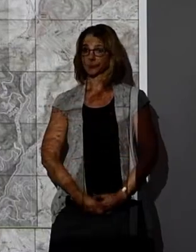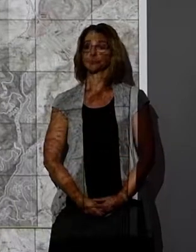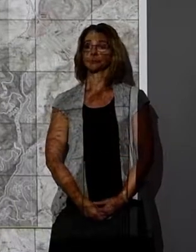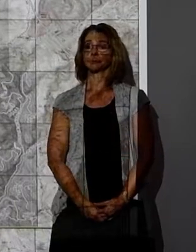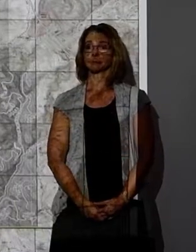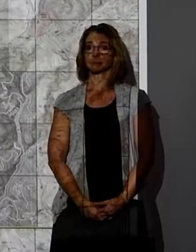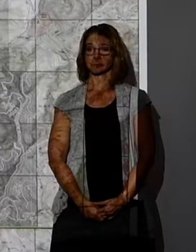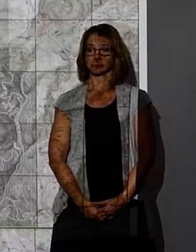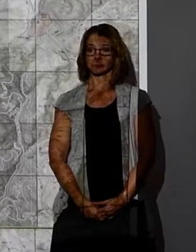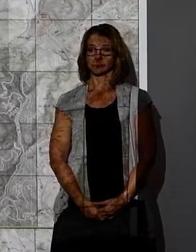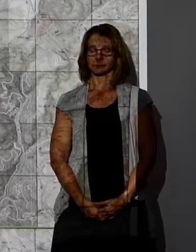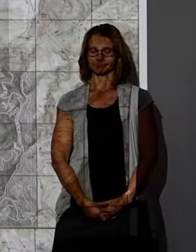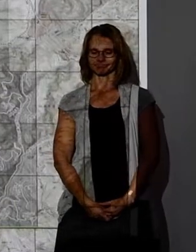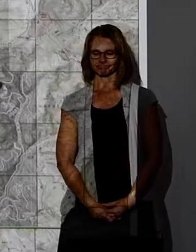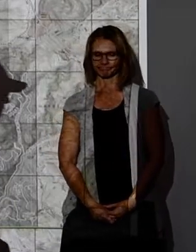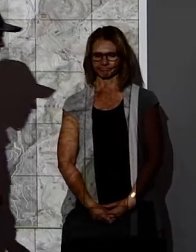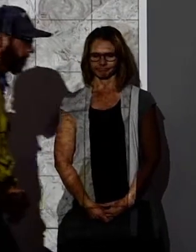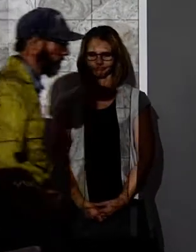Okay.